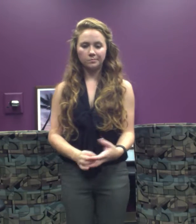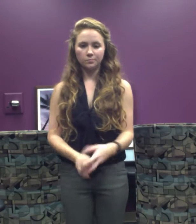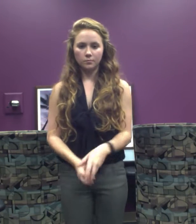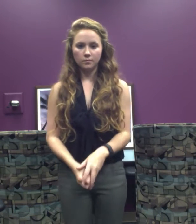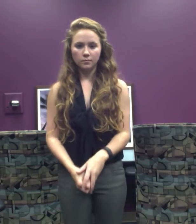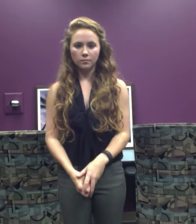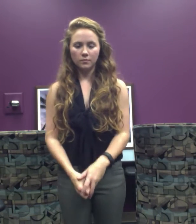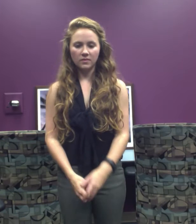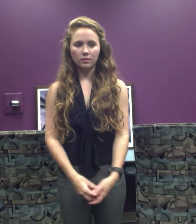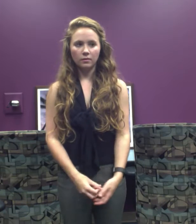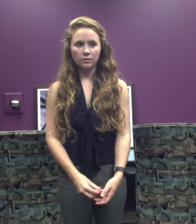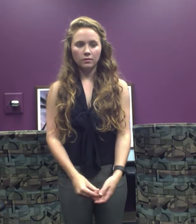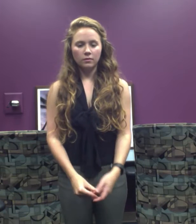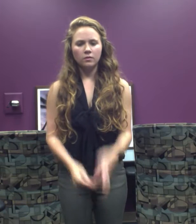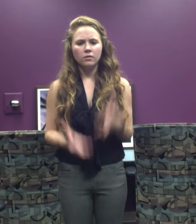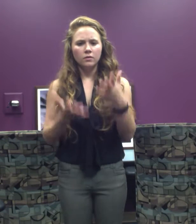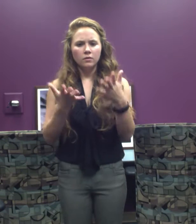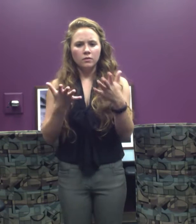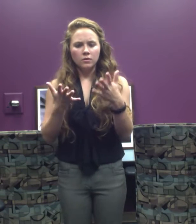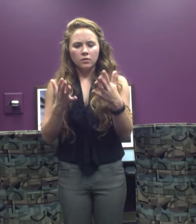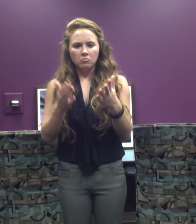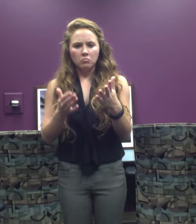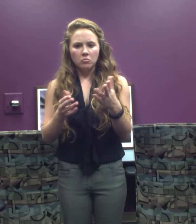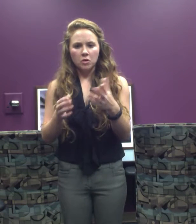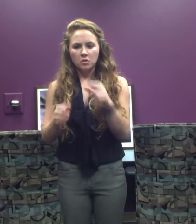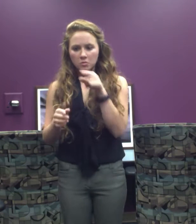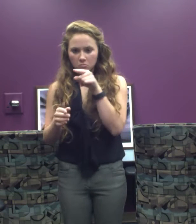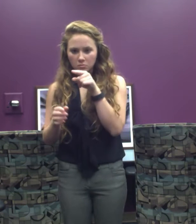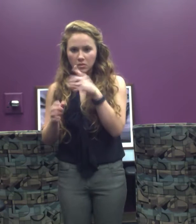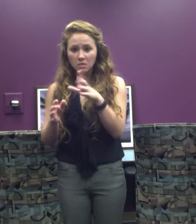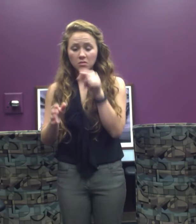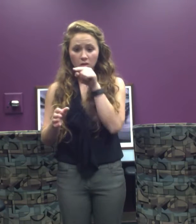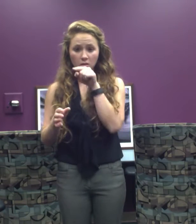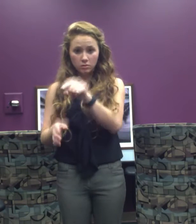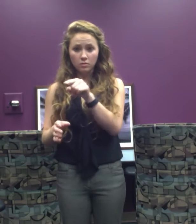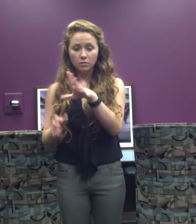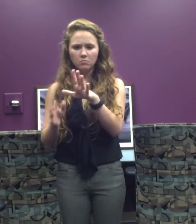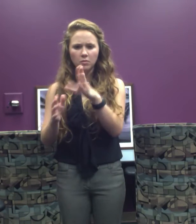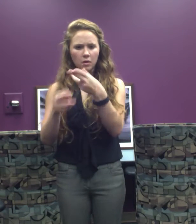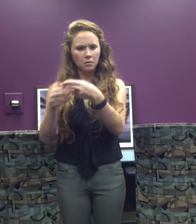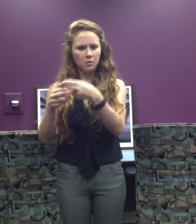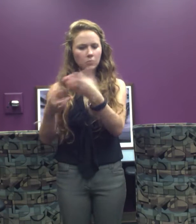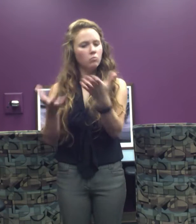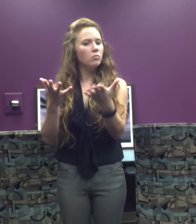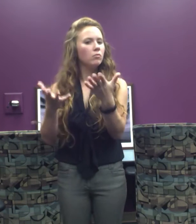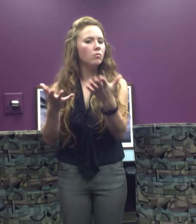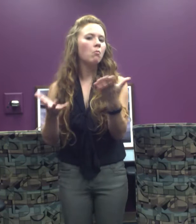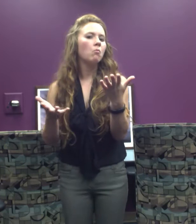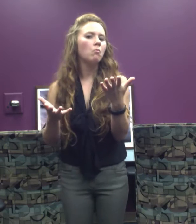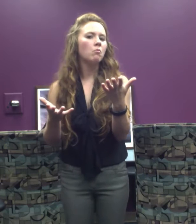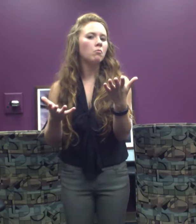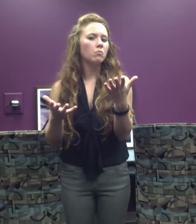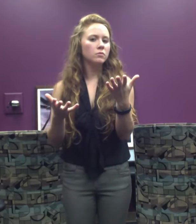All right, now what are we going to call that dot? The dot? Doesn't sound very professional. I said it a little while